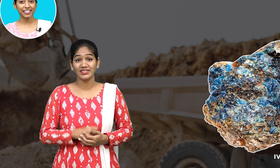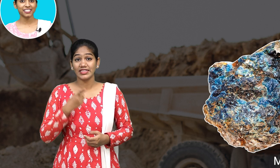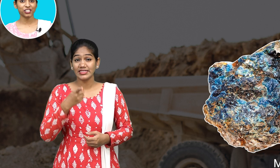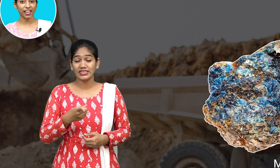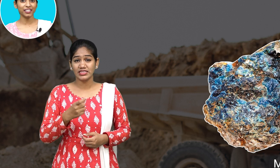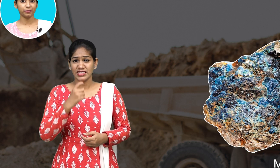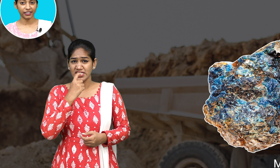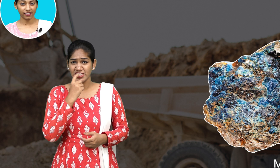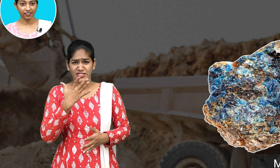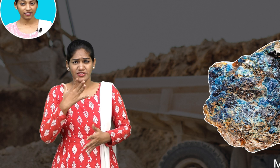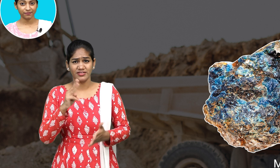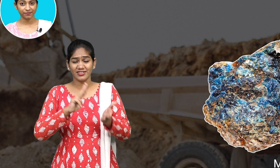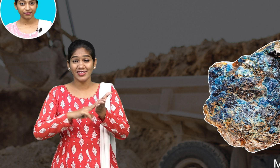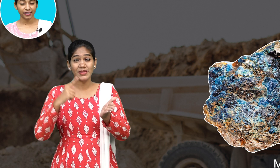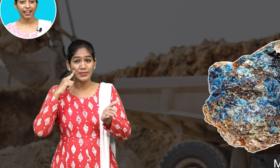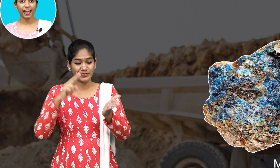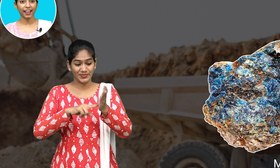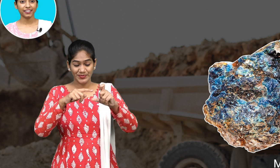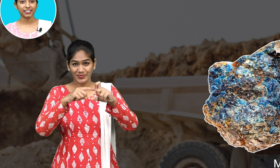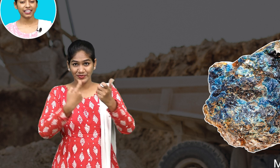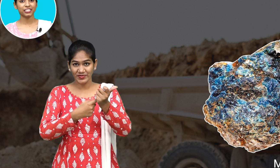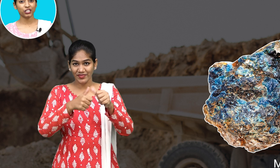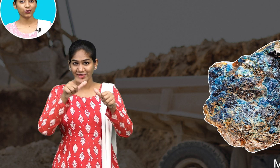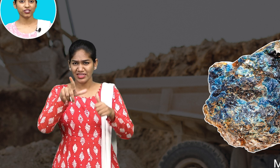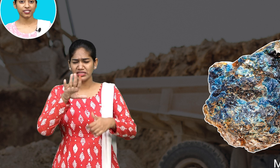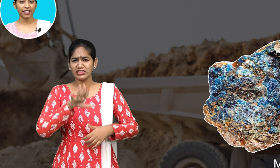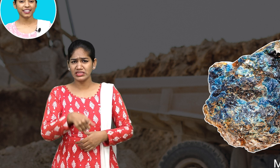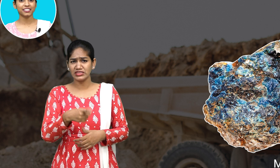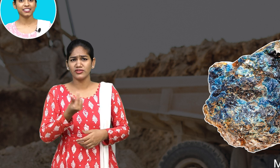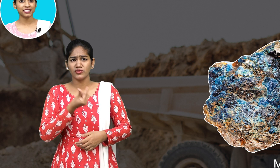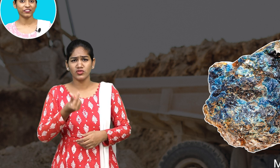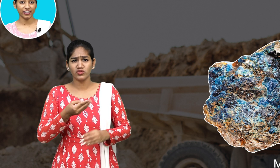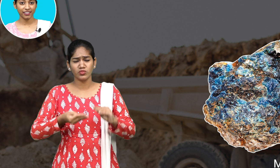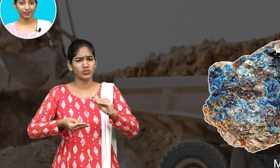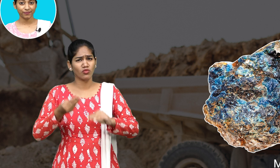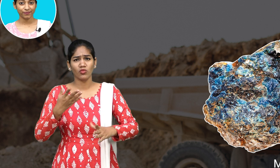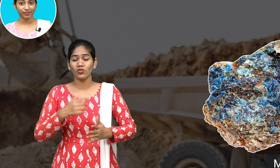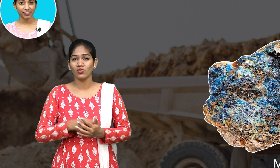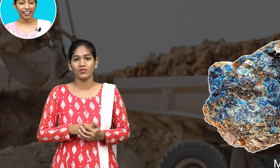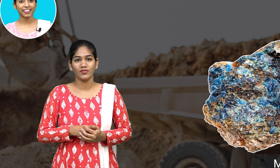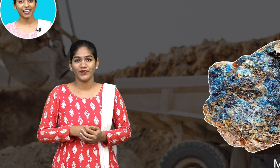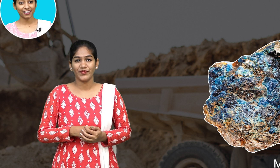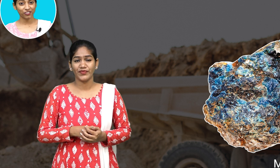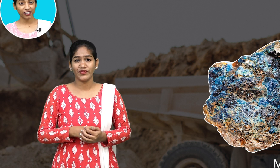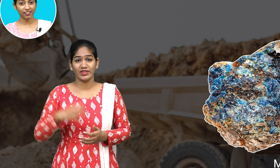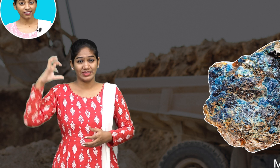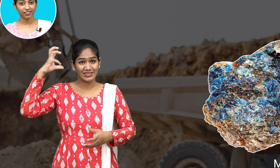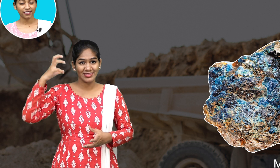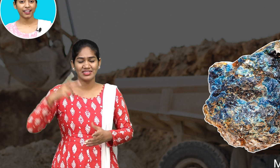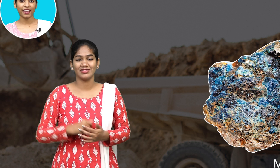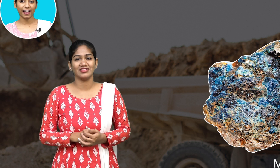It is a shiny mineral and is used extensively in the